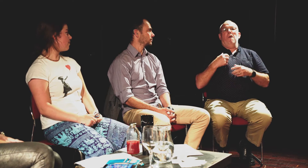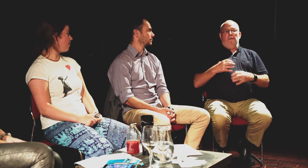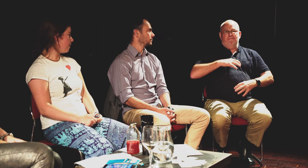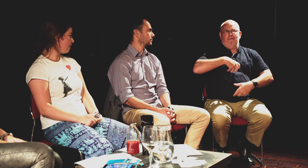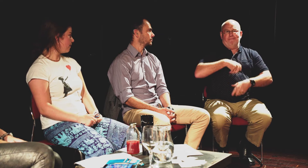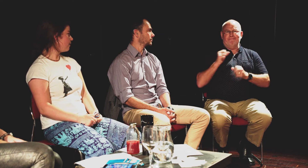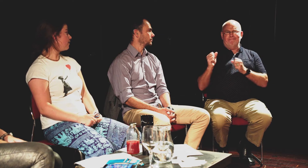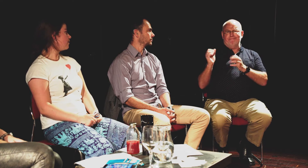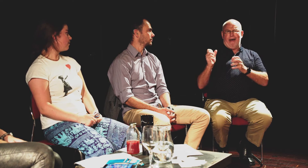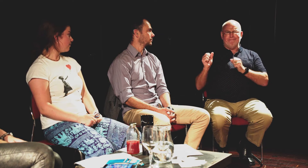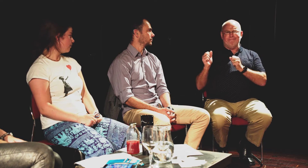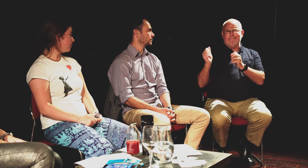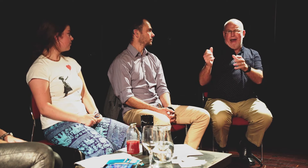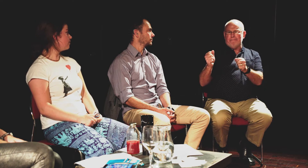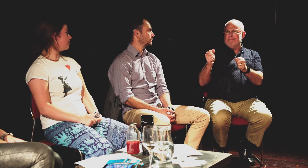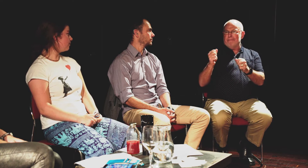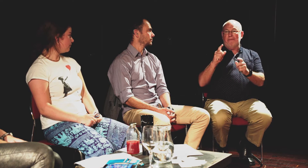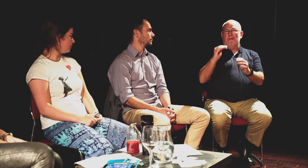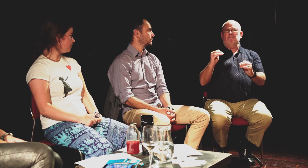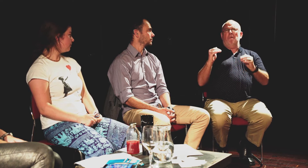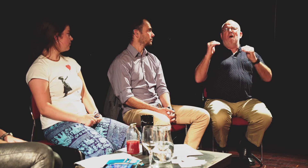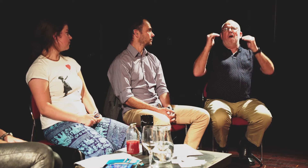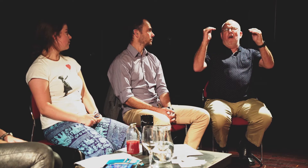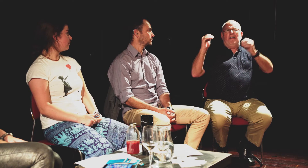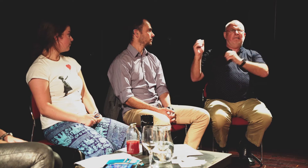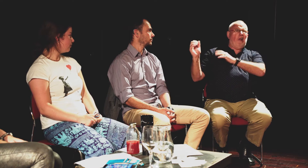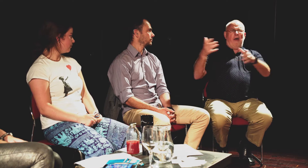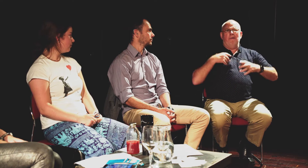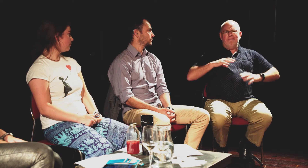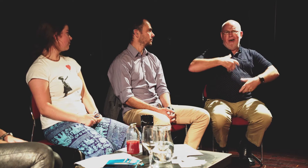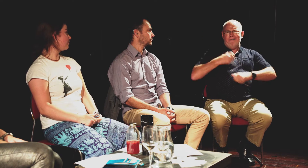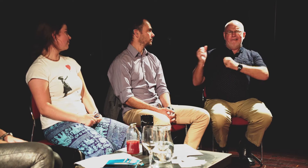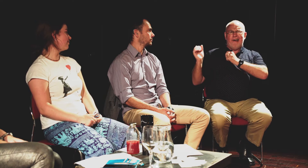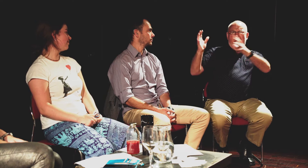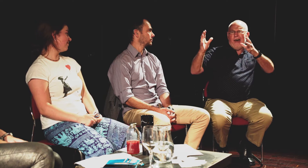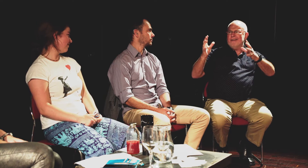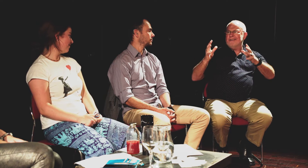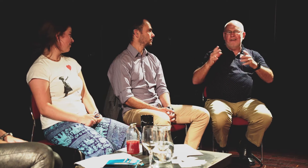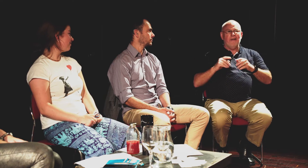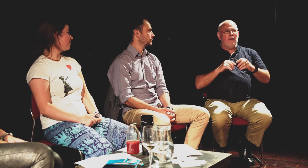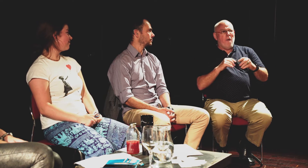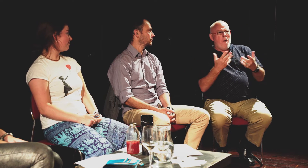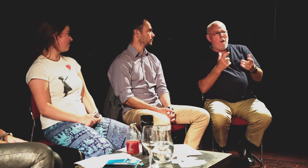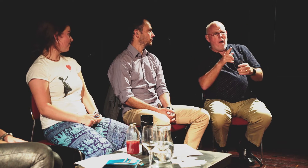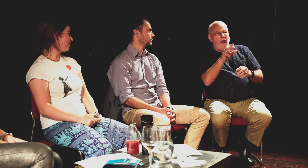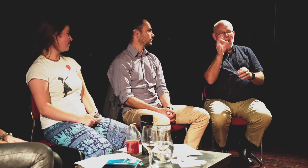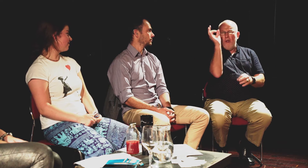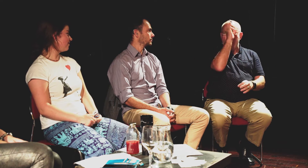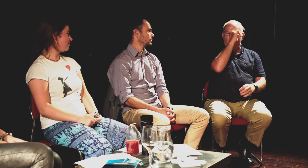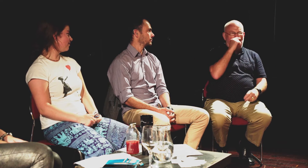or if they're great fluent signers, I can do that, or they're even more fluent, I can change it to that. Or sometimes